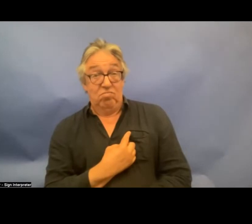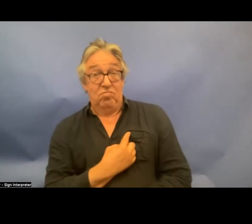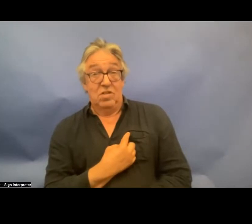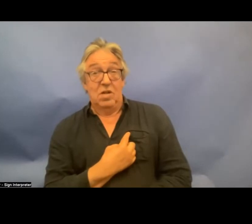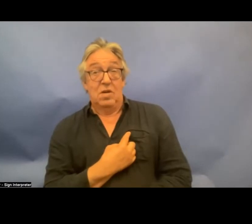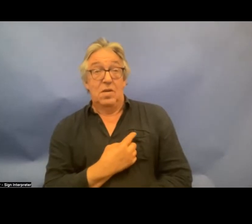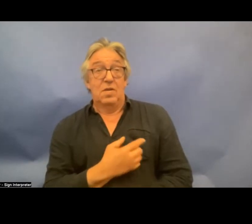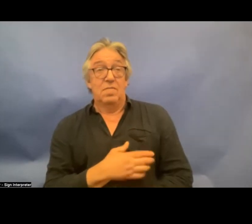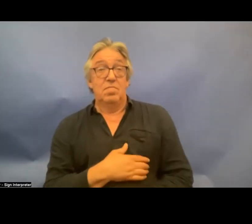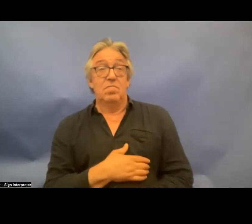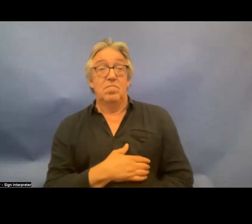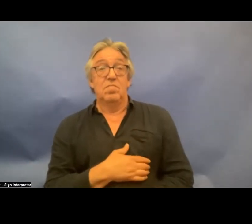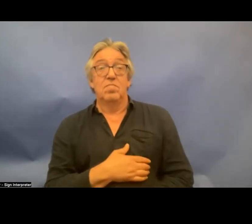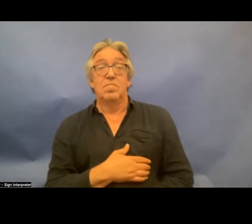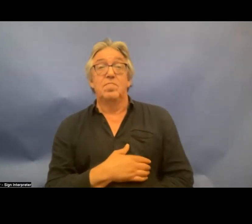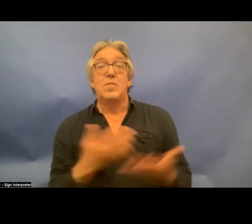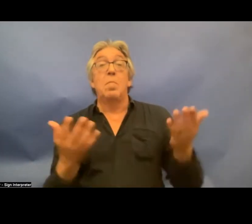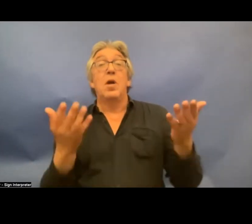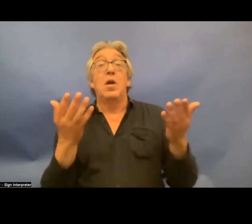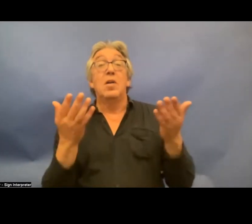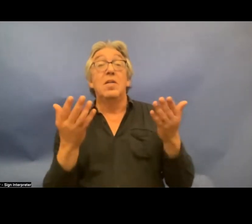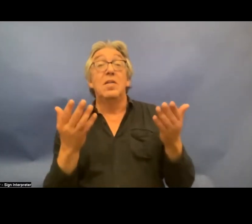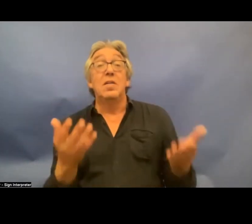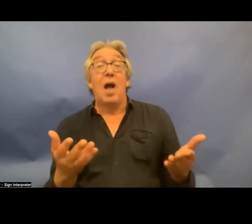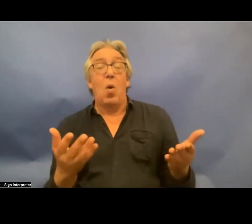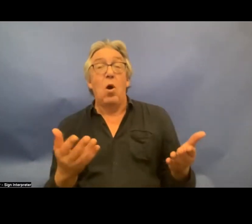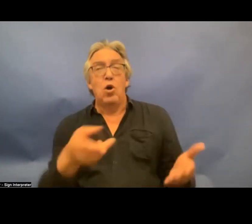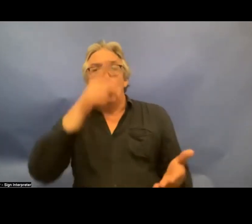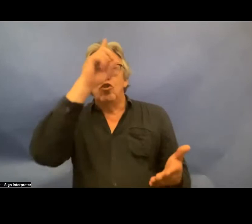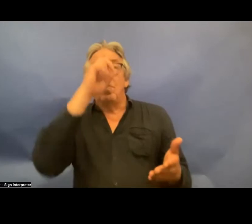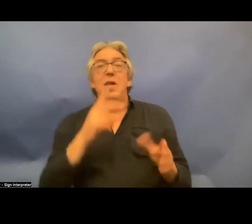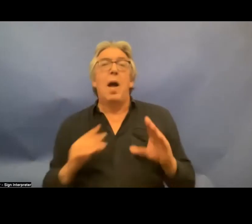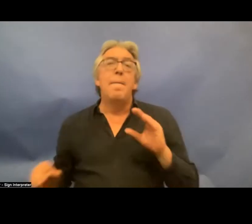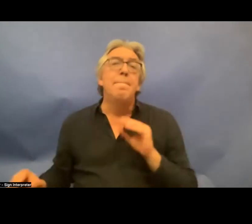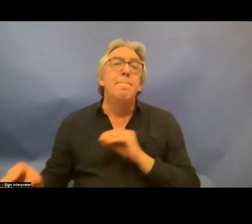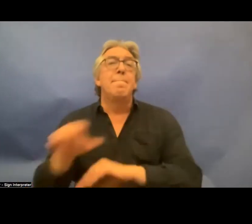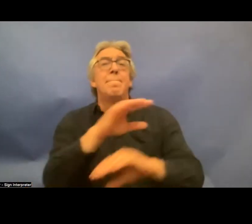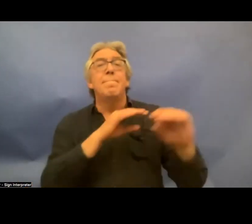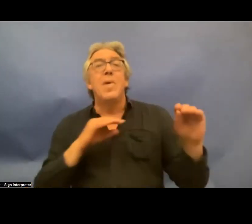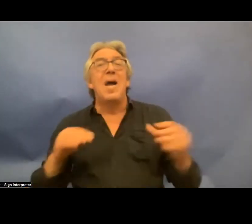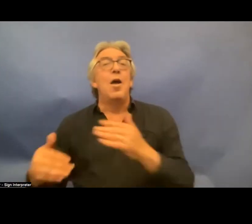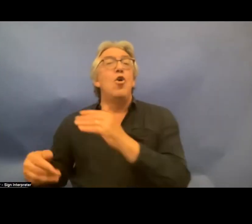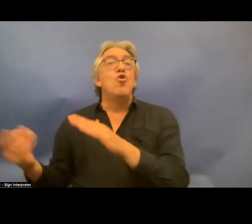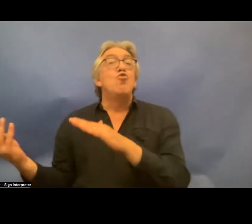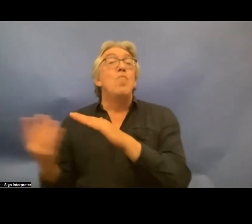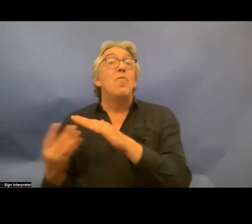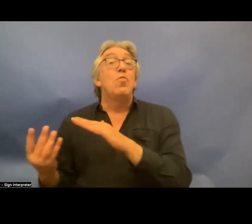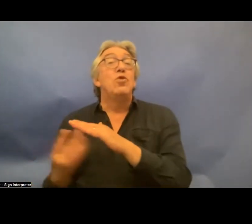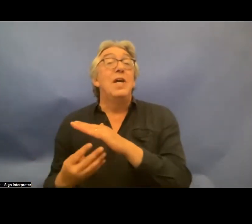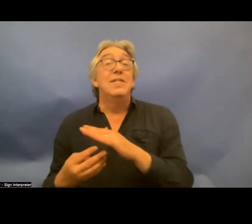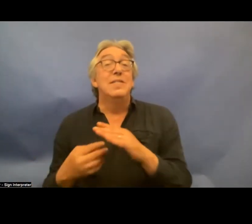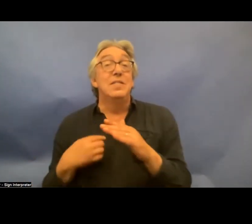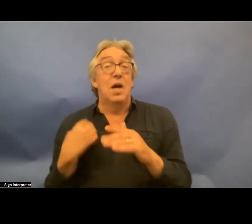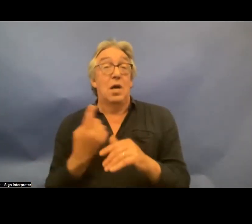regular that refugees, and we in Germany had a situation that many people from